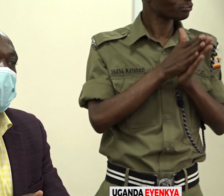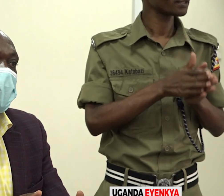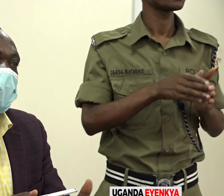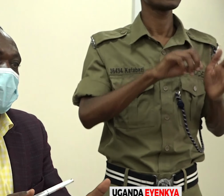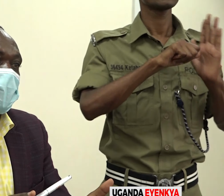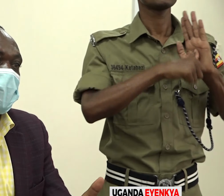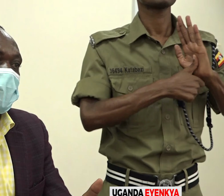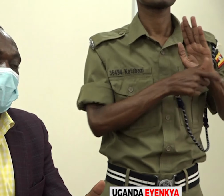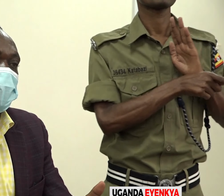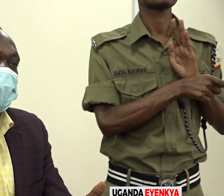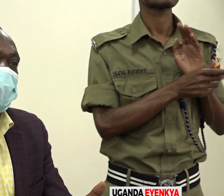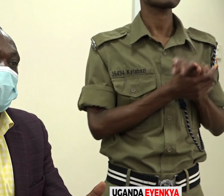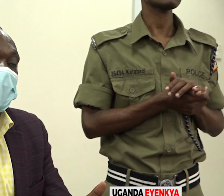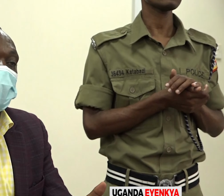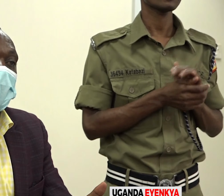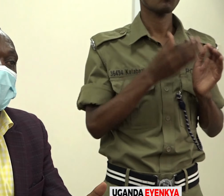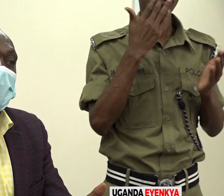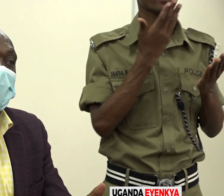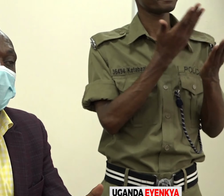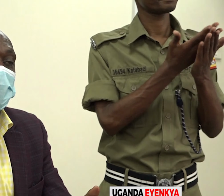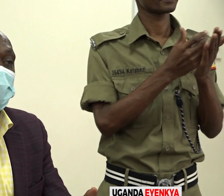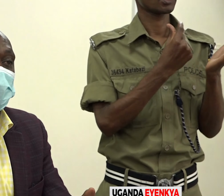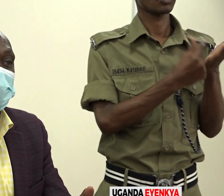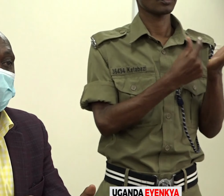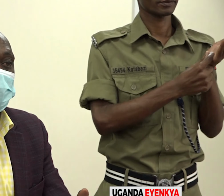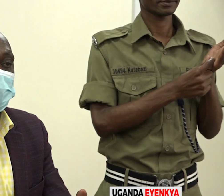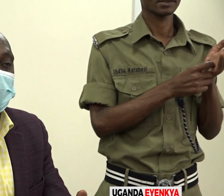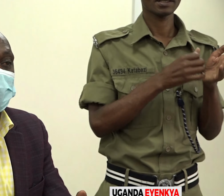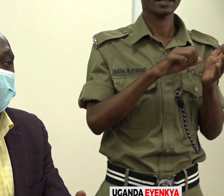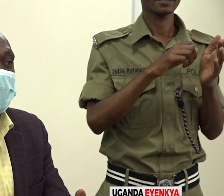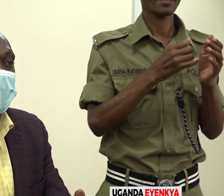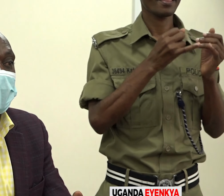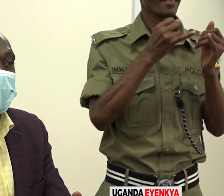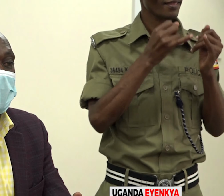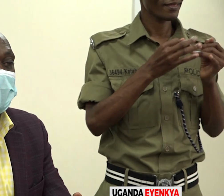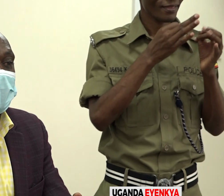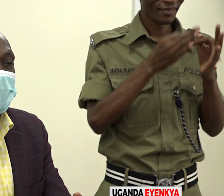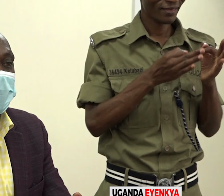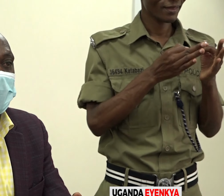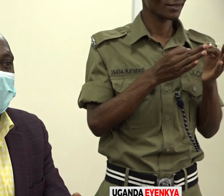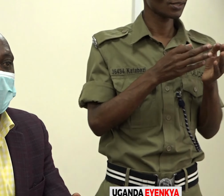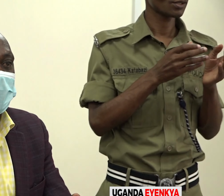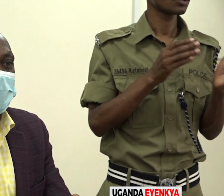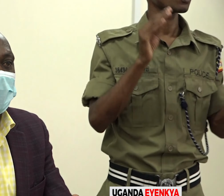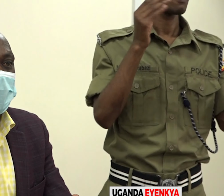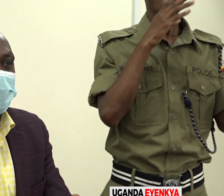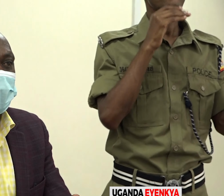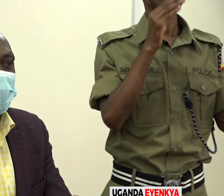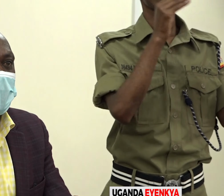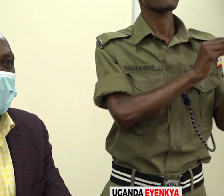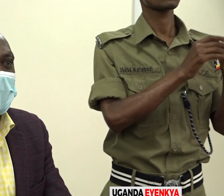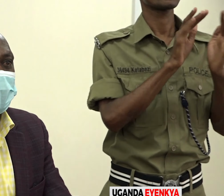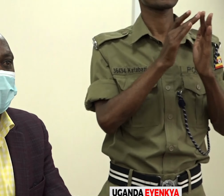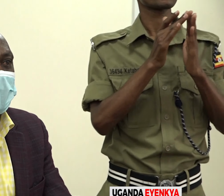na Uganda nti ebintu ng'ebyo naddala ng'abitadde ku mukutu tembisheeringa, kubanga ate naawe